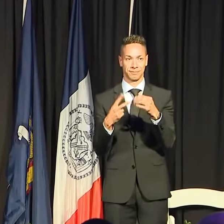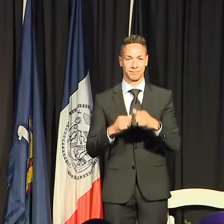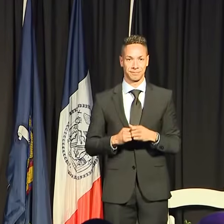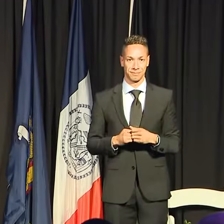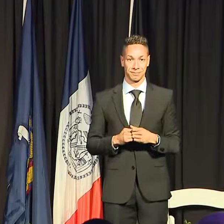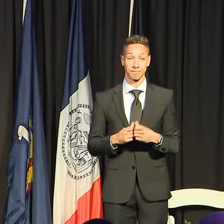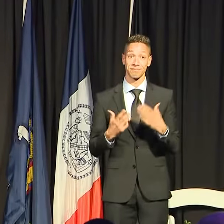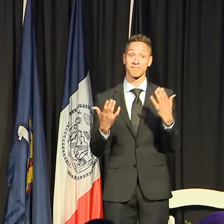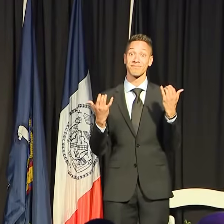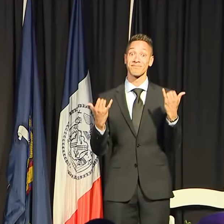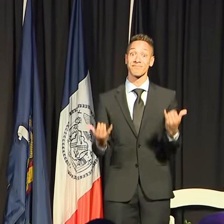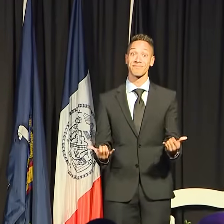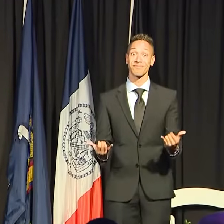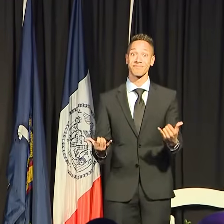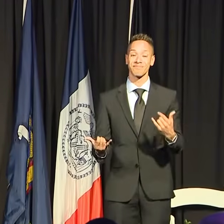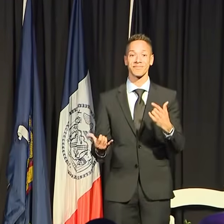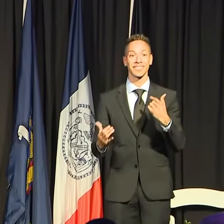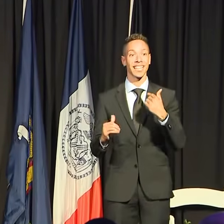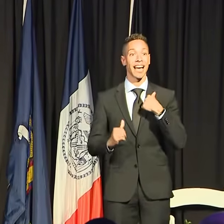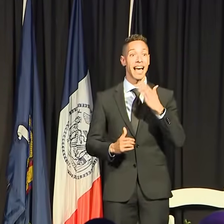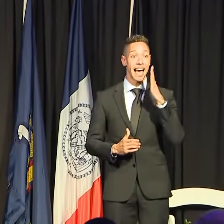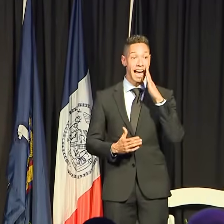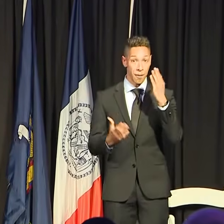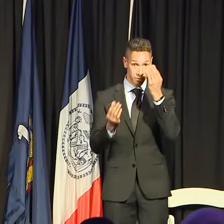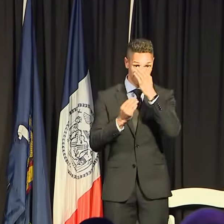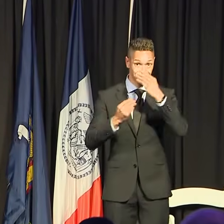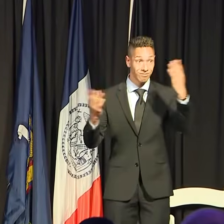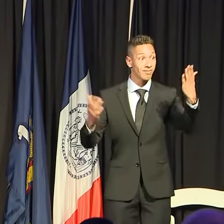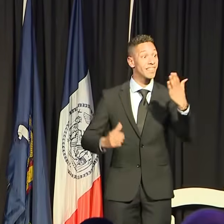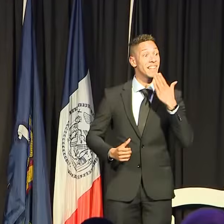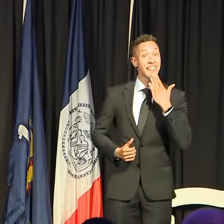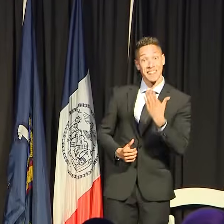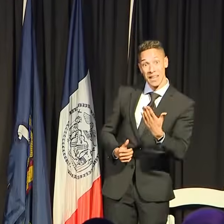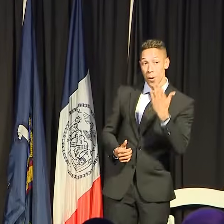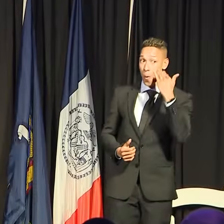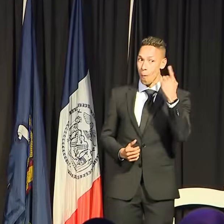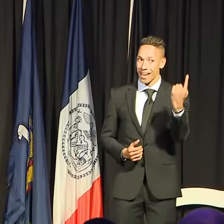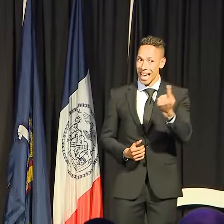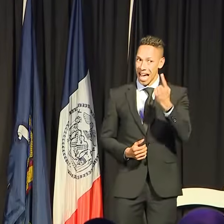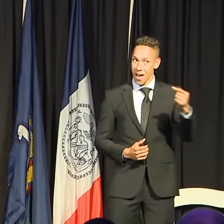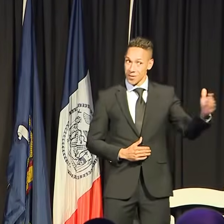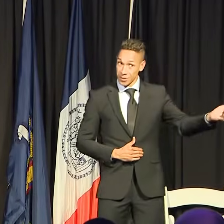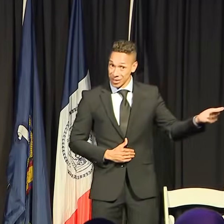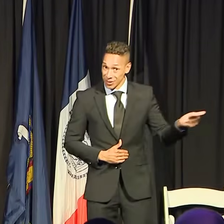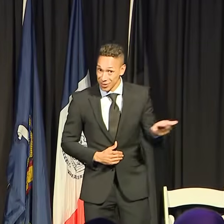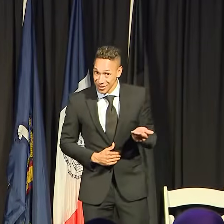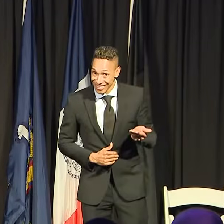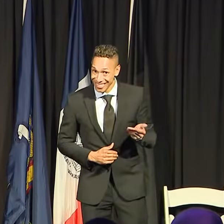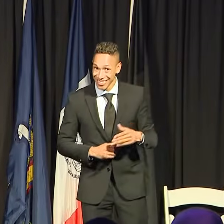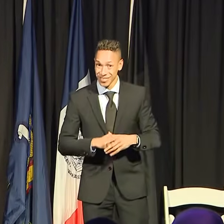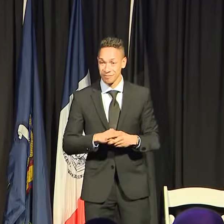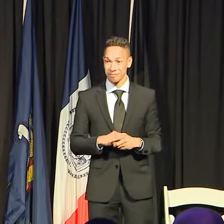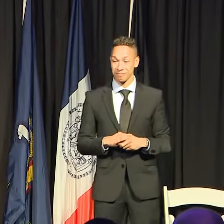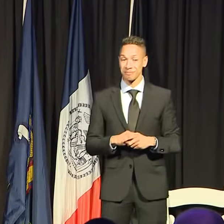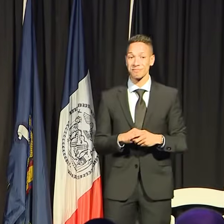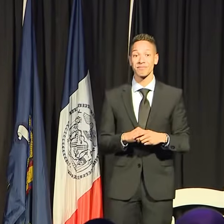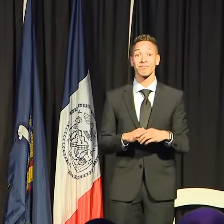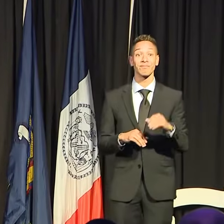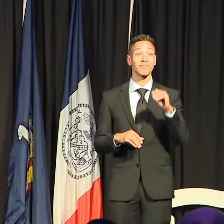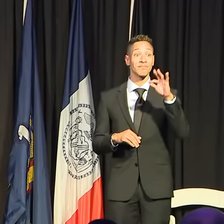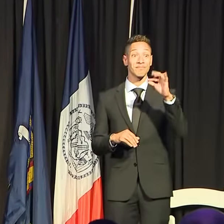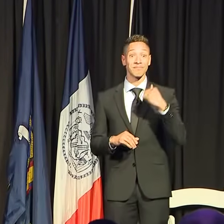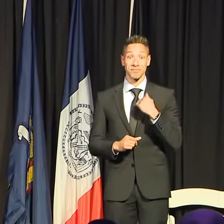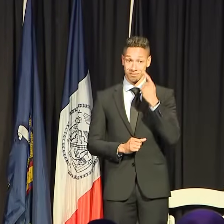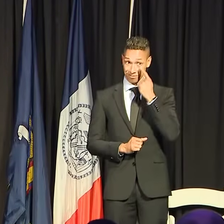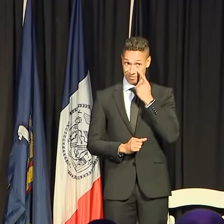With that, I'm going to say thank you because I have someone to introduce now. And if I tear